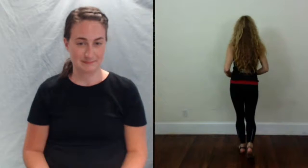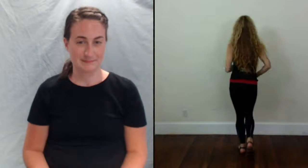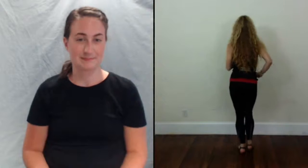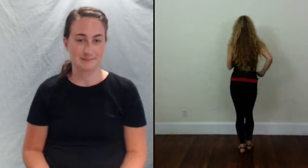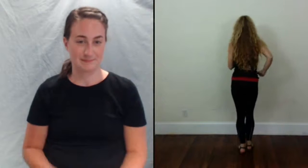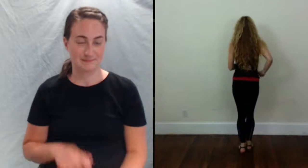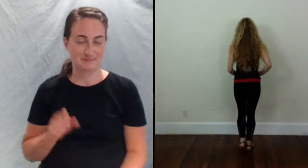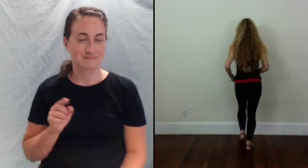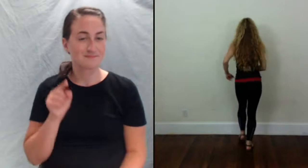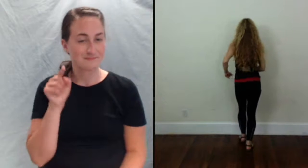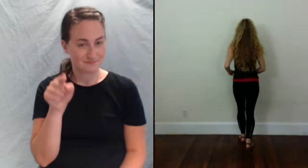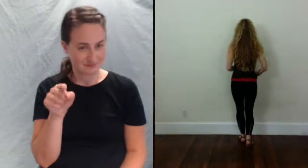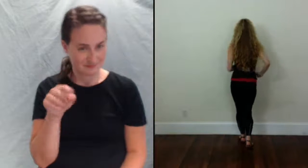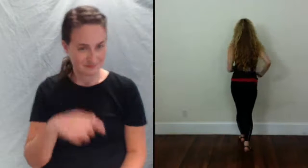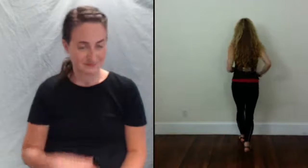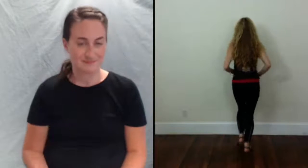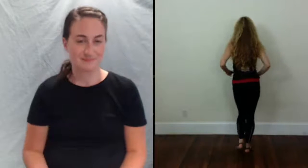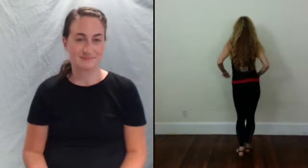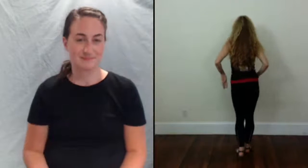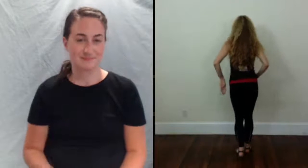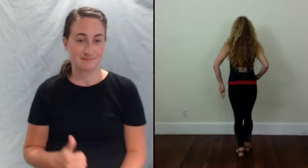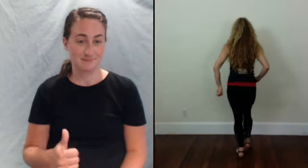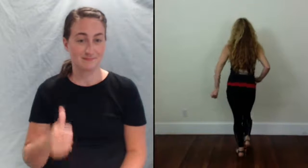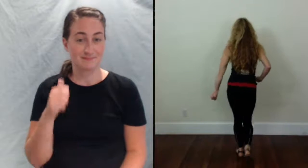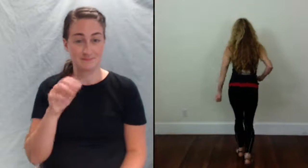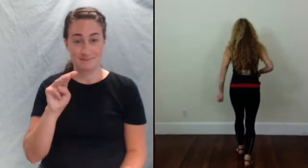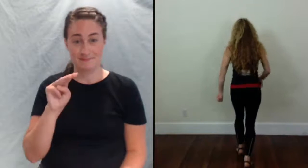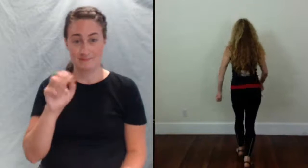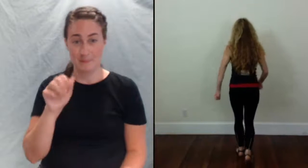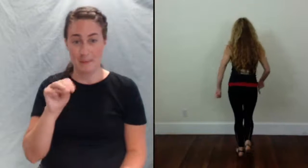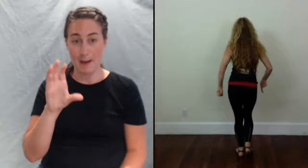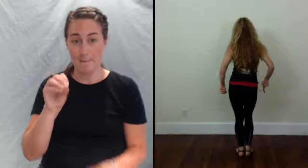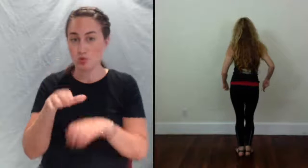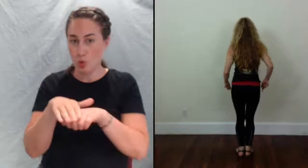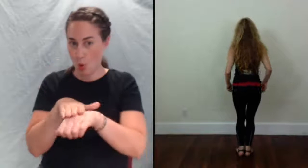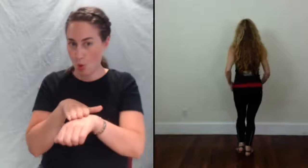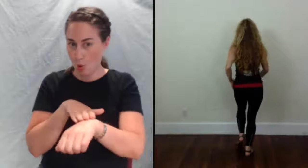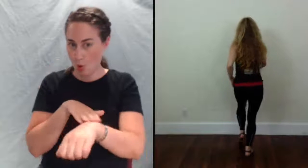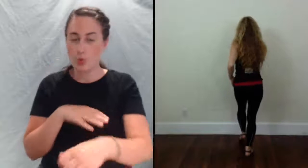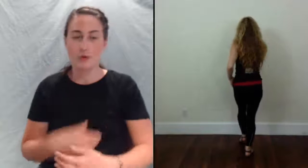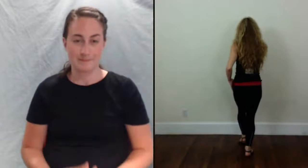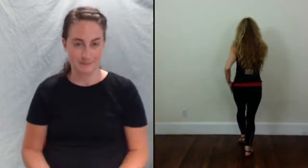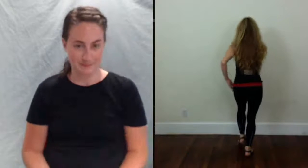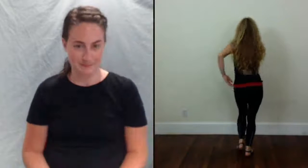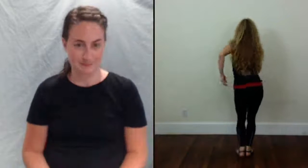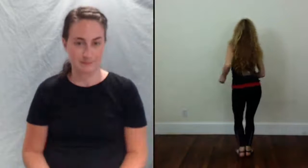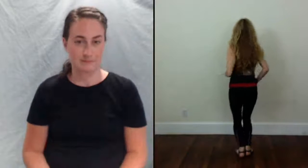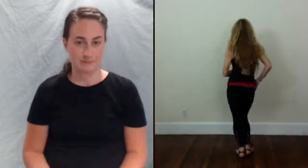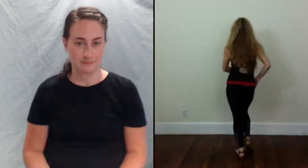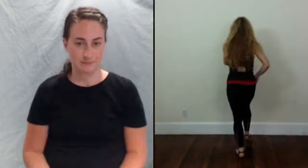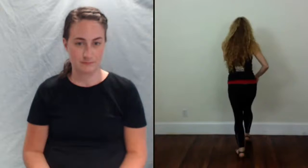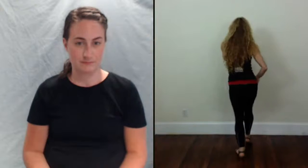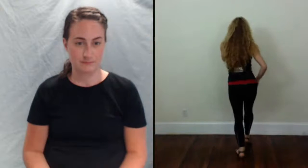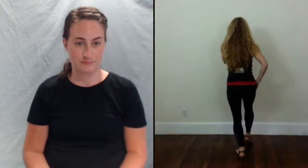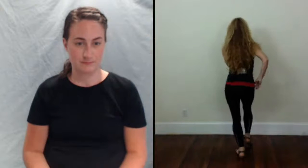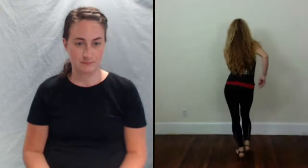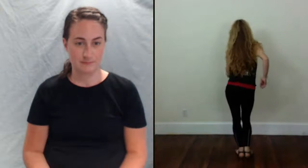back, and 1, and mambo, slow, and